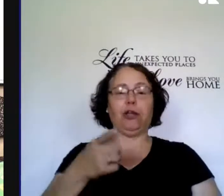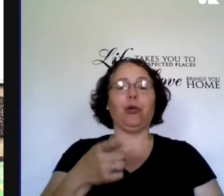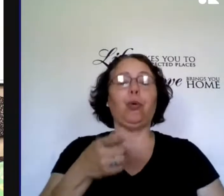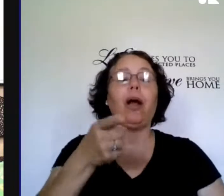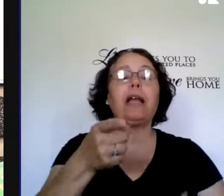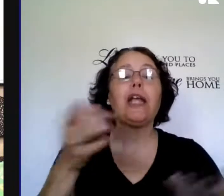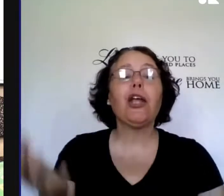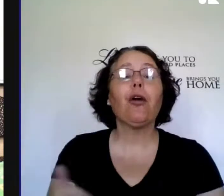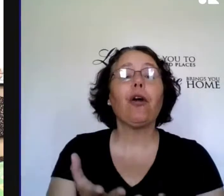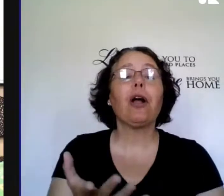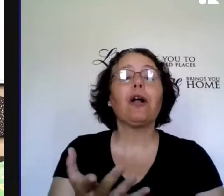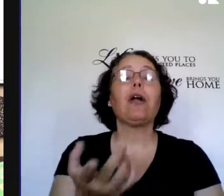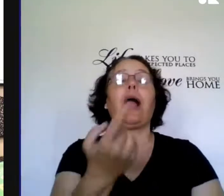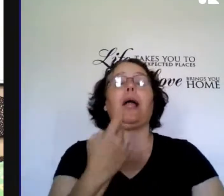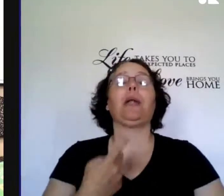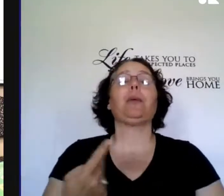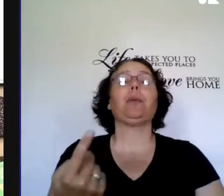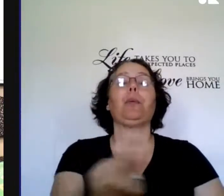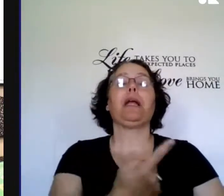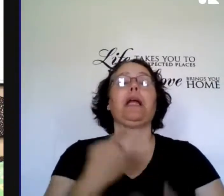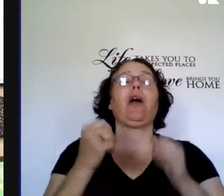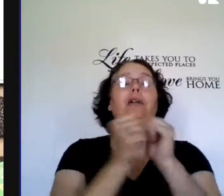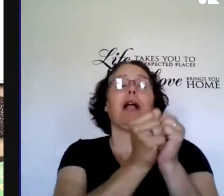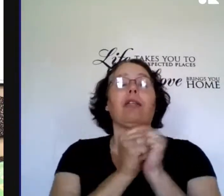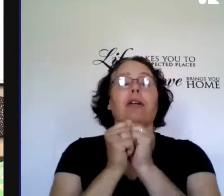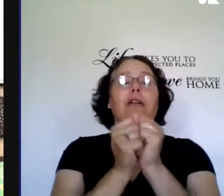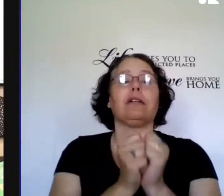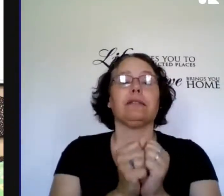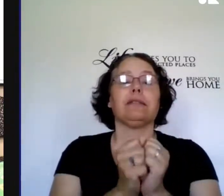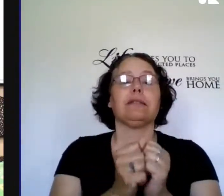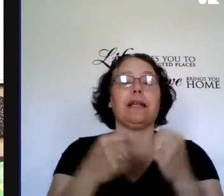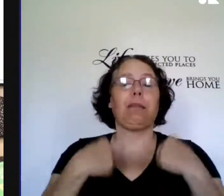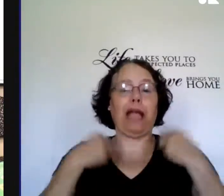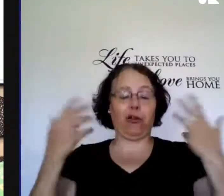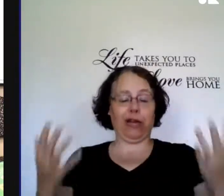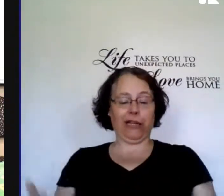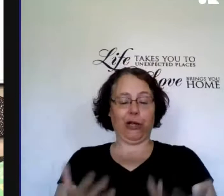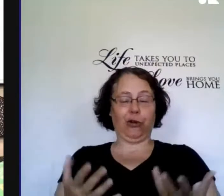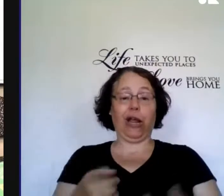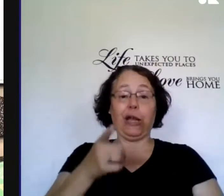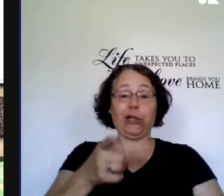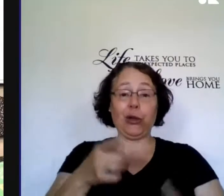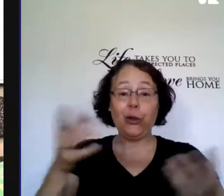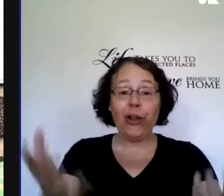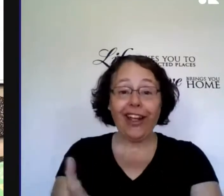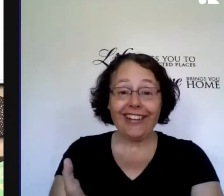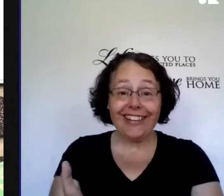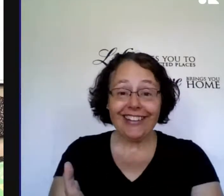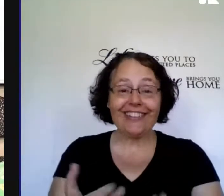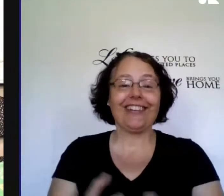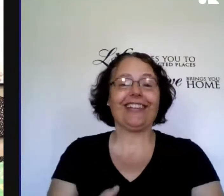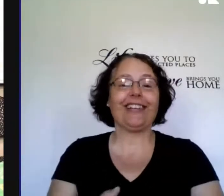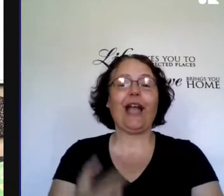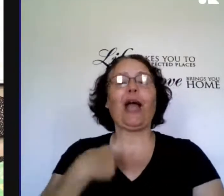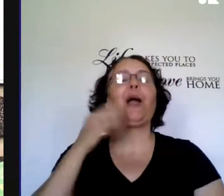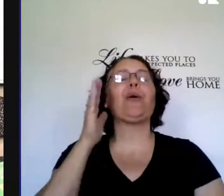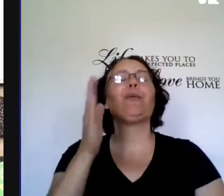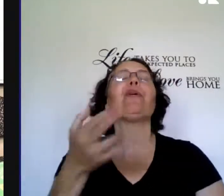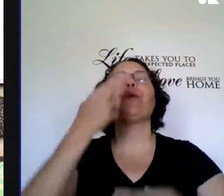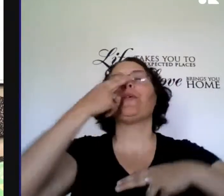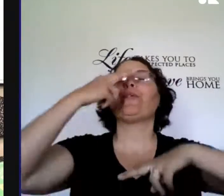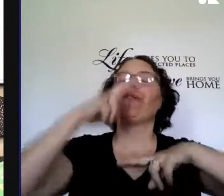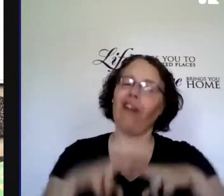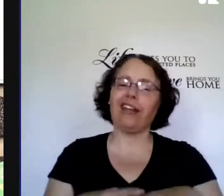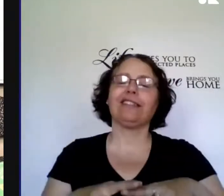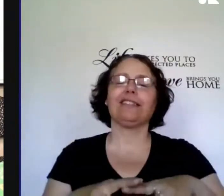are here. We are all together. I am here and you are here and we're gonna have some